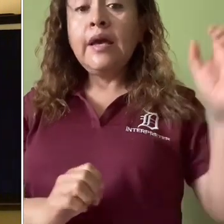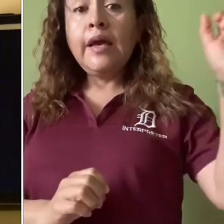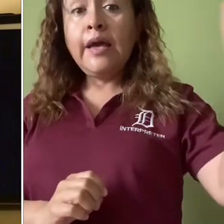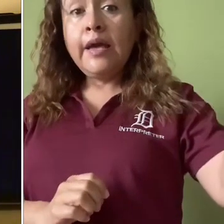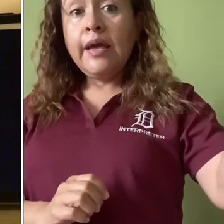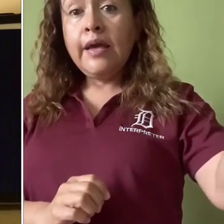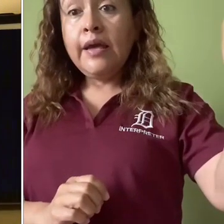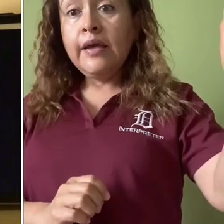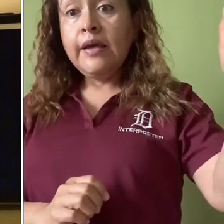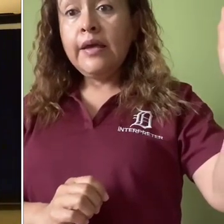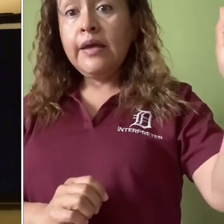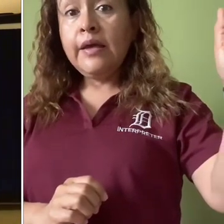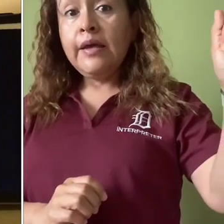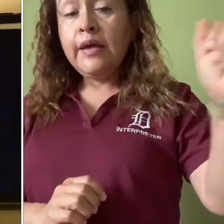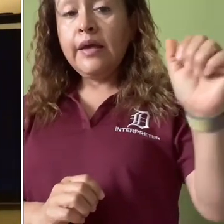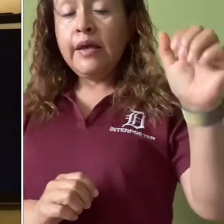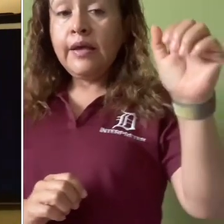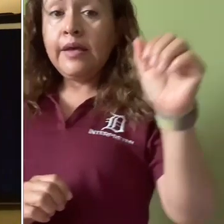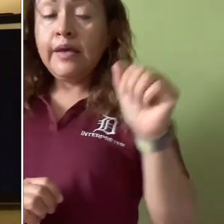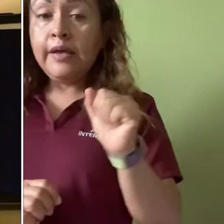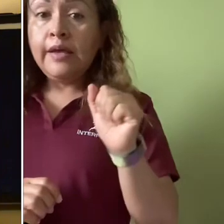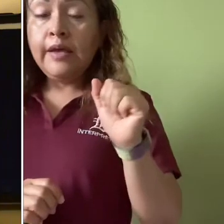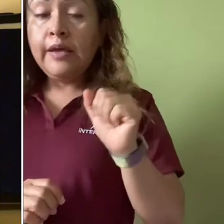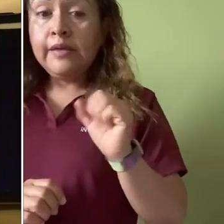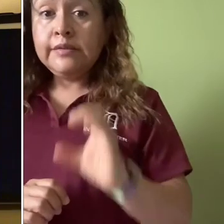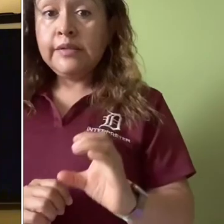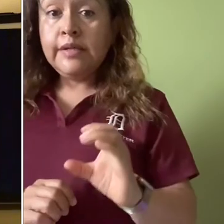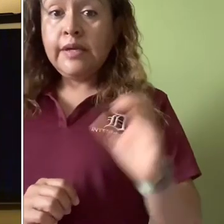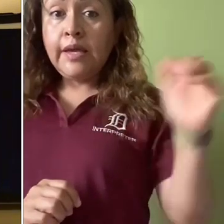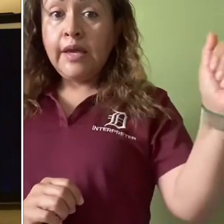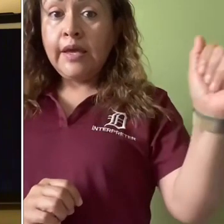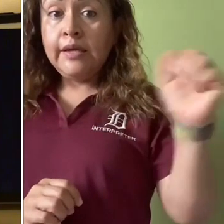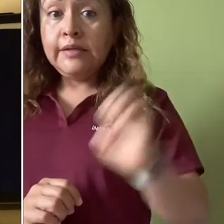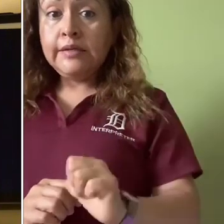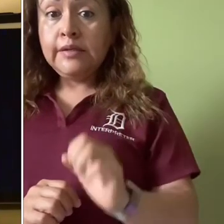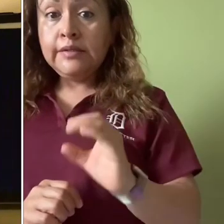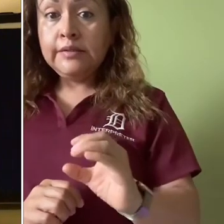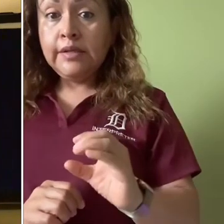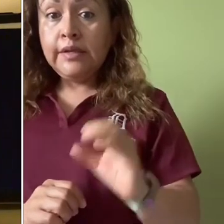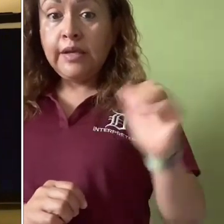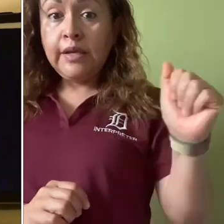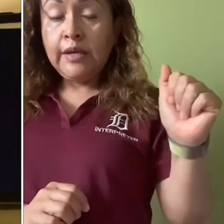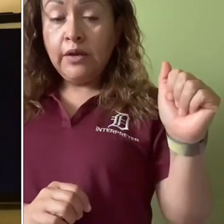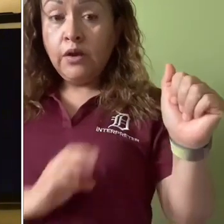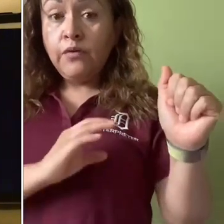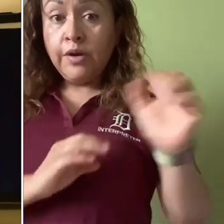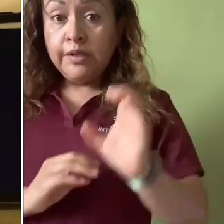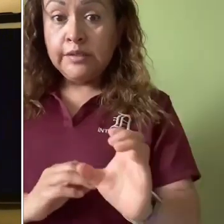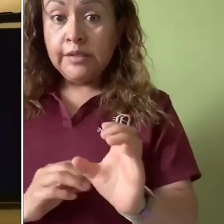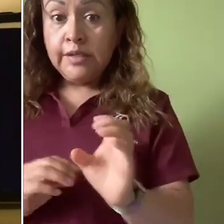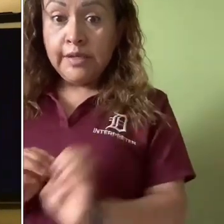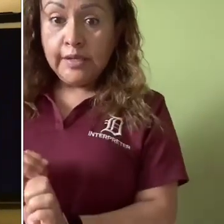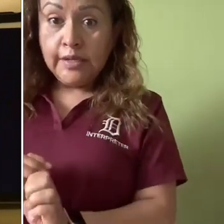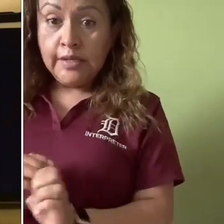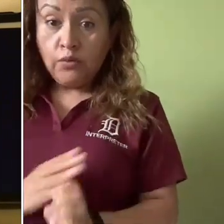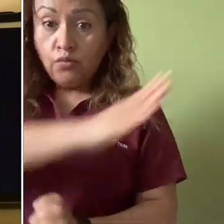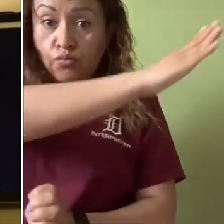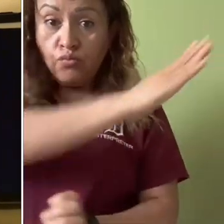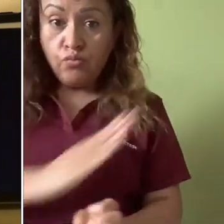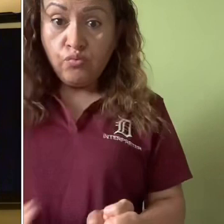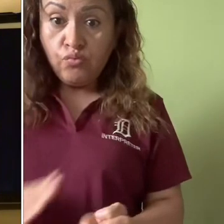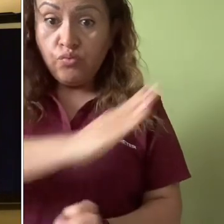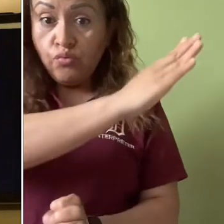corresponding side over here is CA, is going to be equal to CA over CE.